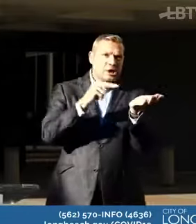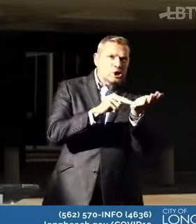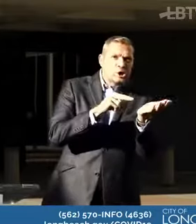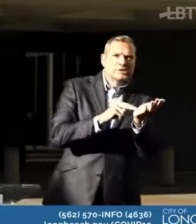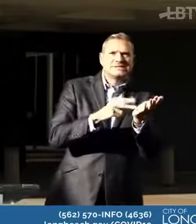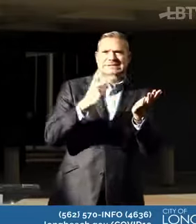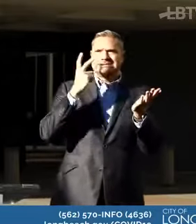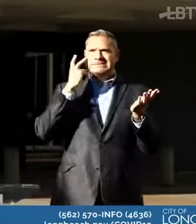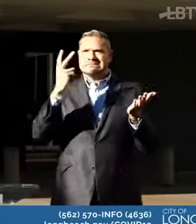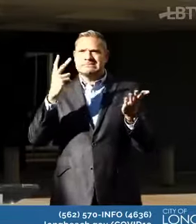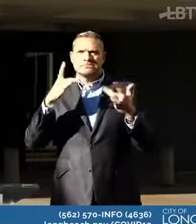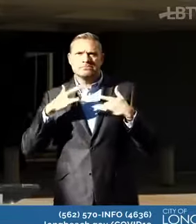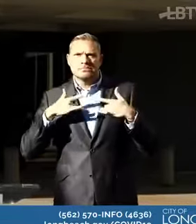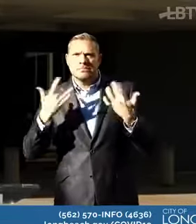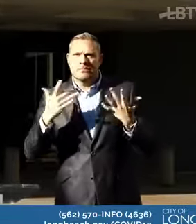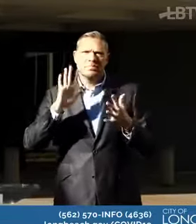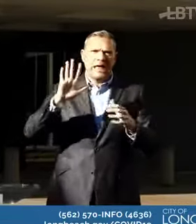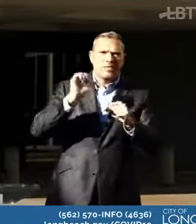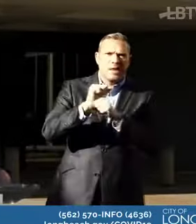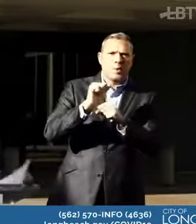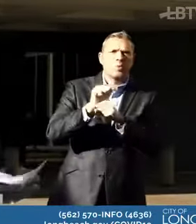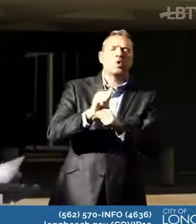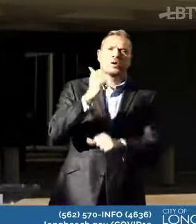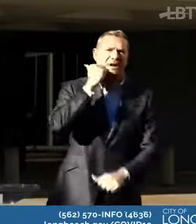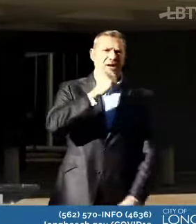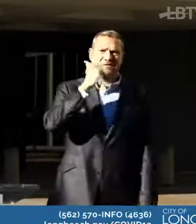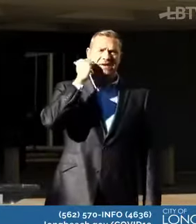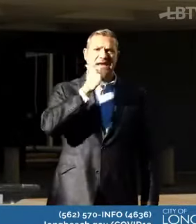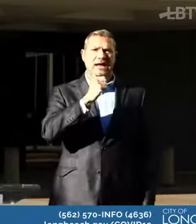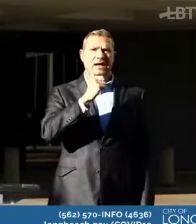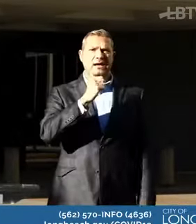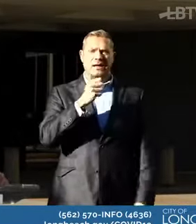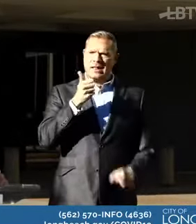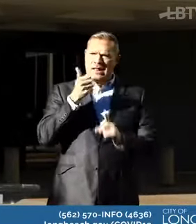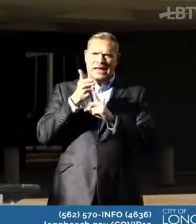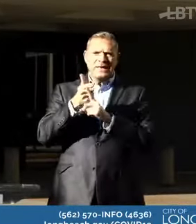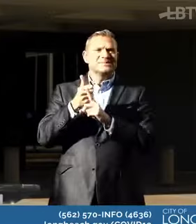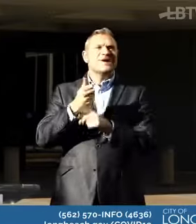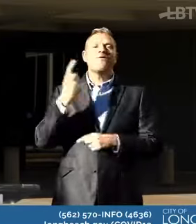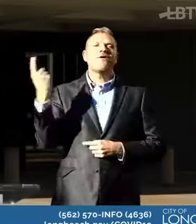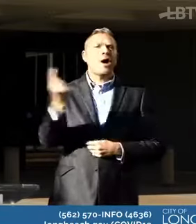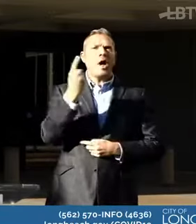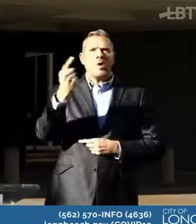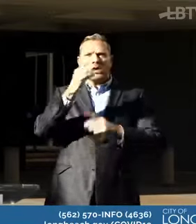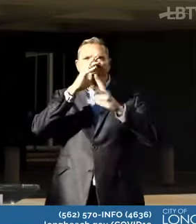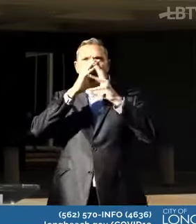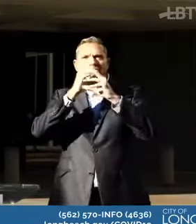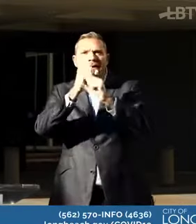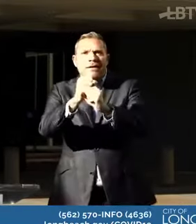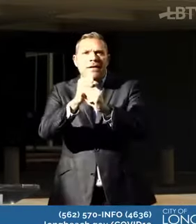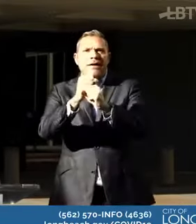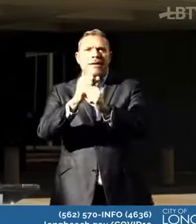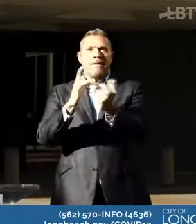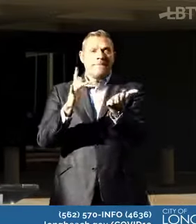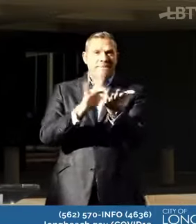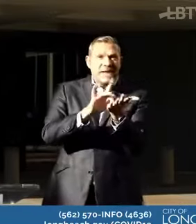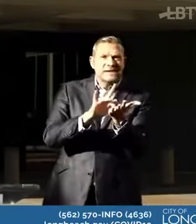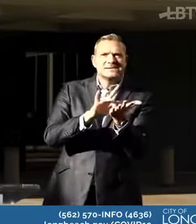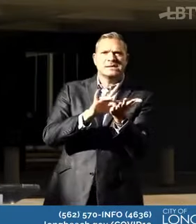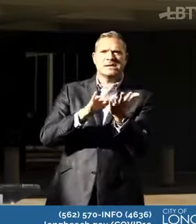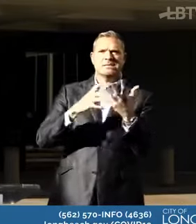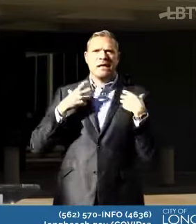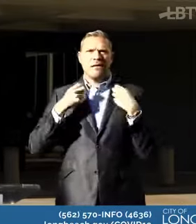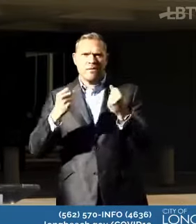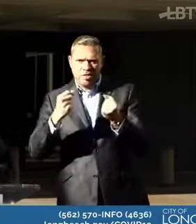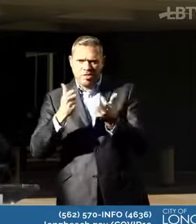work that they do every single day. He's always been interested in medicine, and he's always been interested in helping people. So